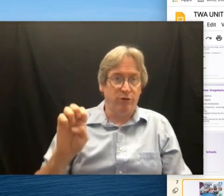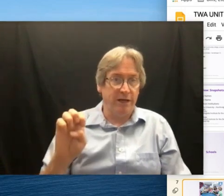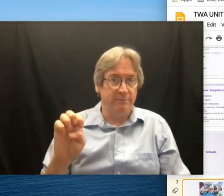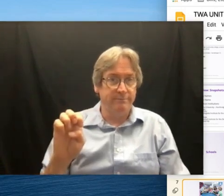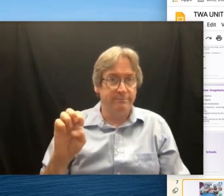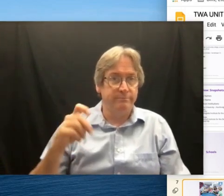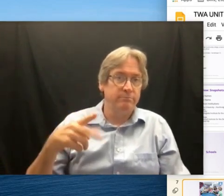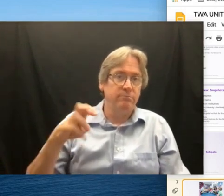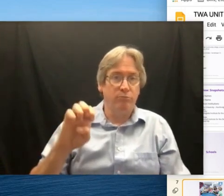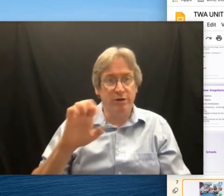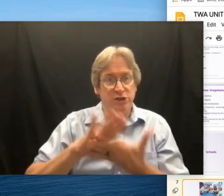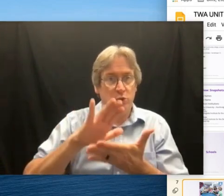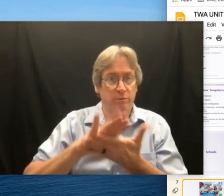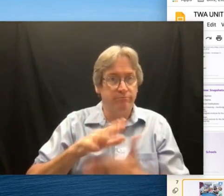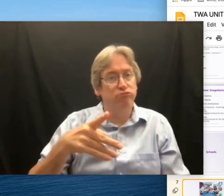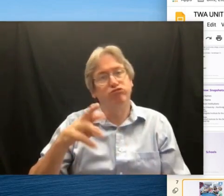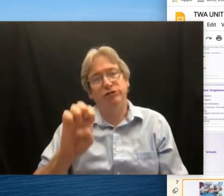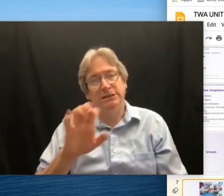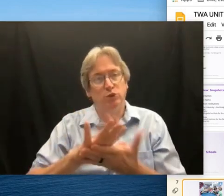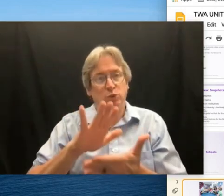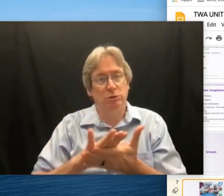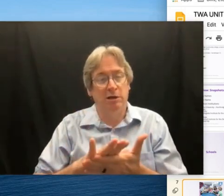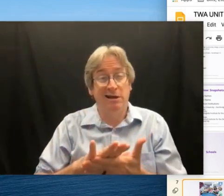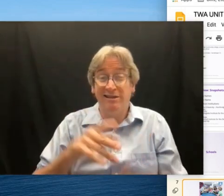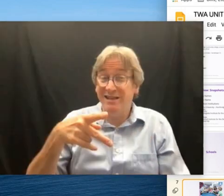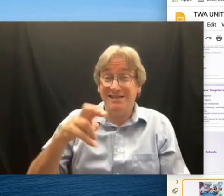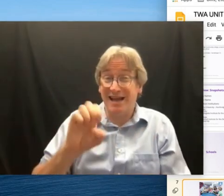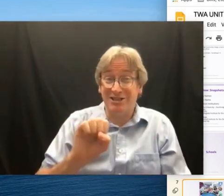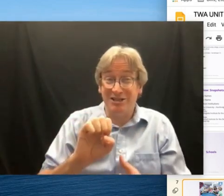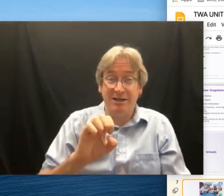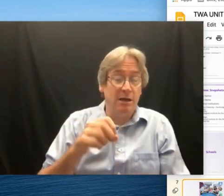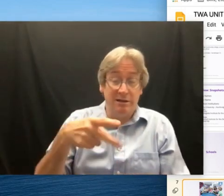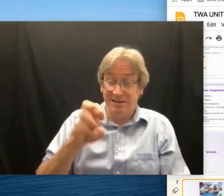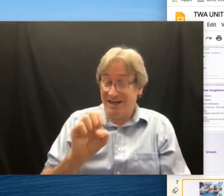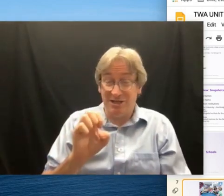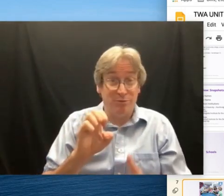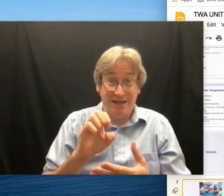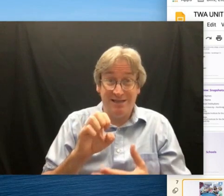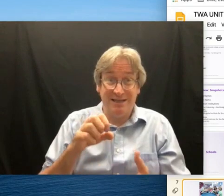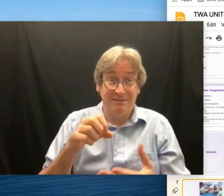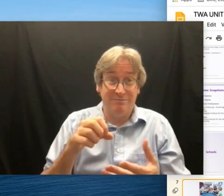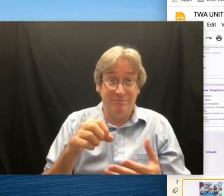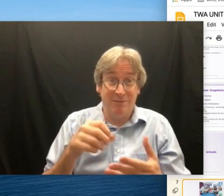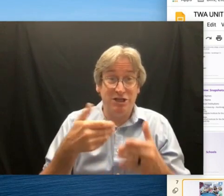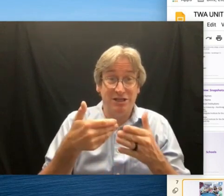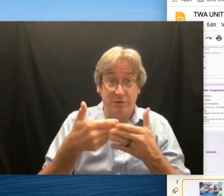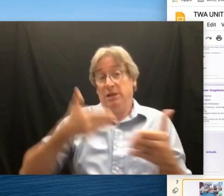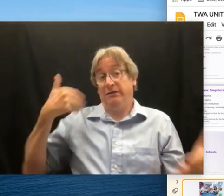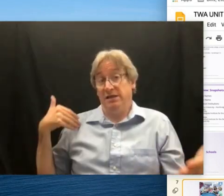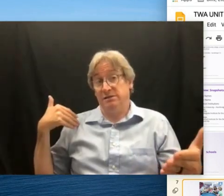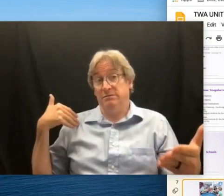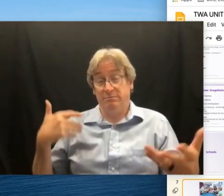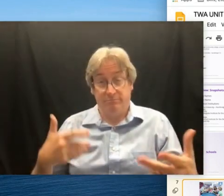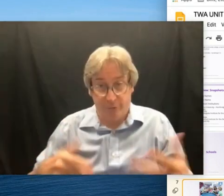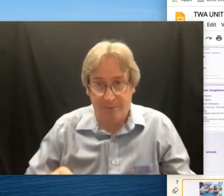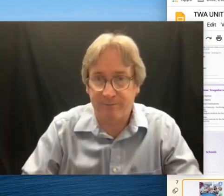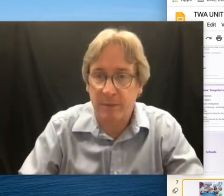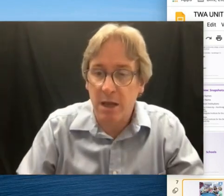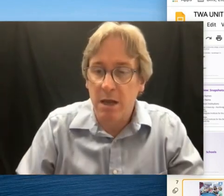fingerspell, preschool. This is actually pretty easy, much easier than like